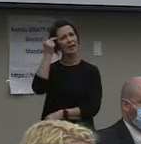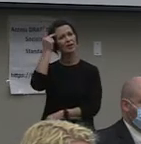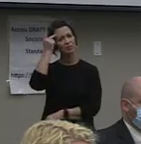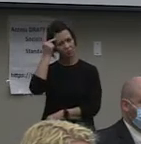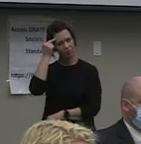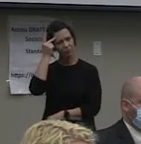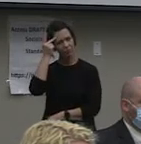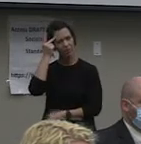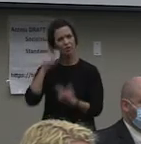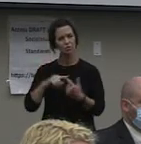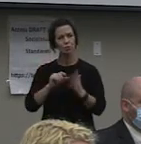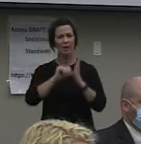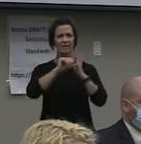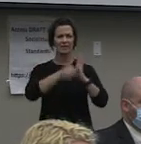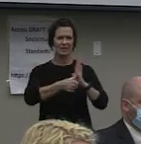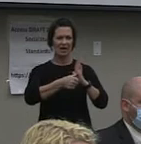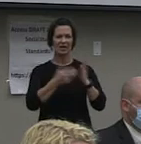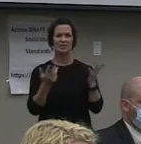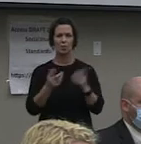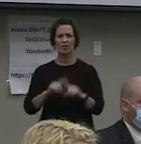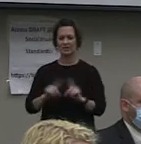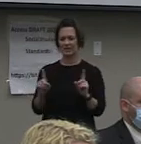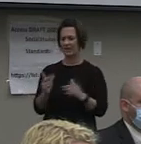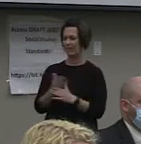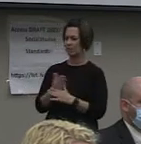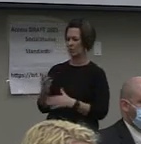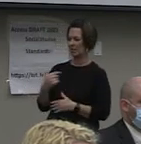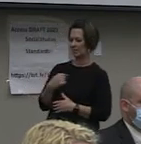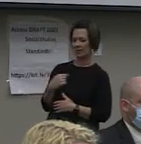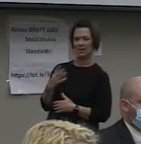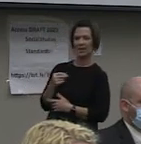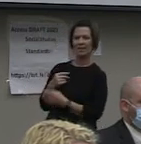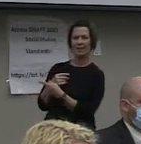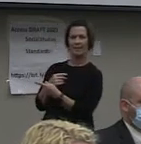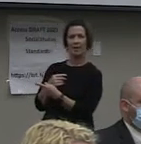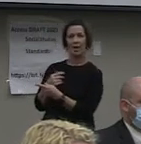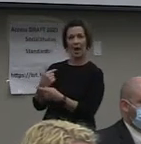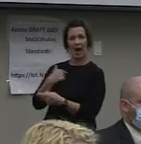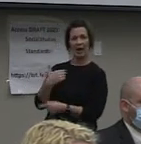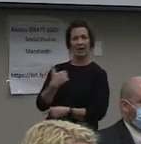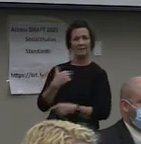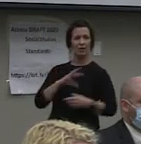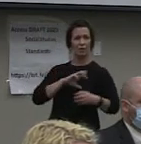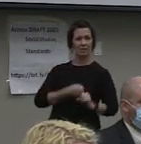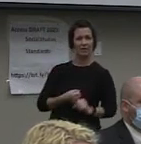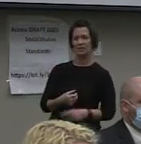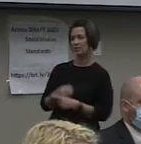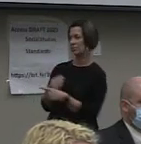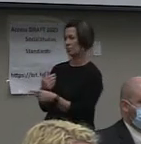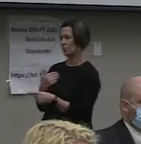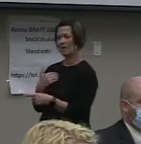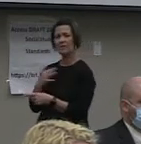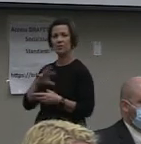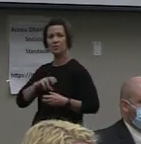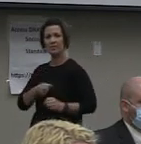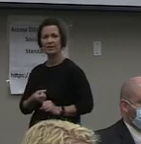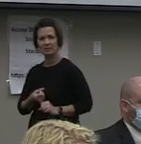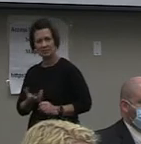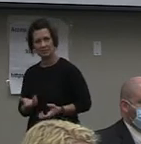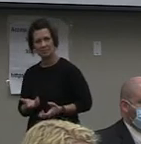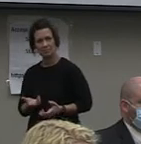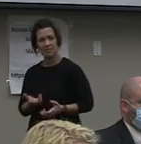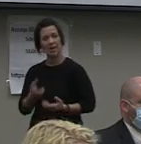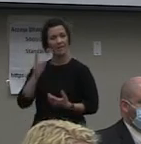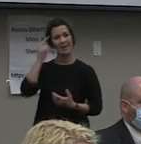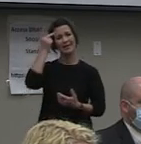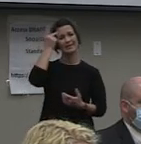our differences, by making everything agreements. And some politicians have historically and will continue